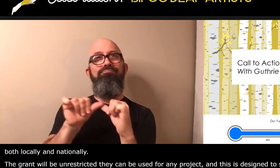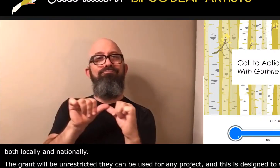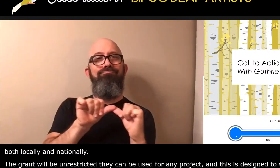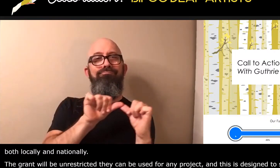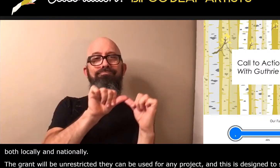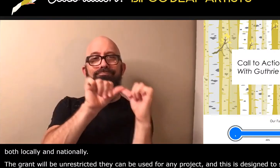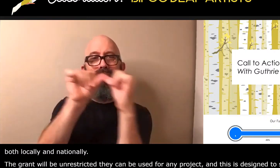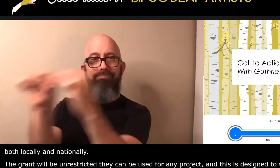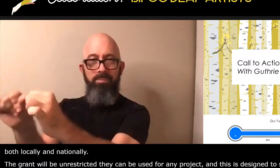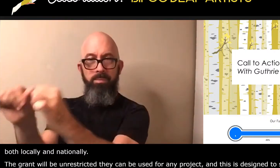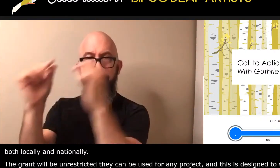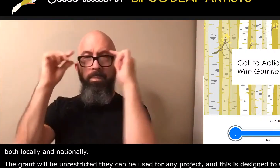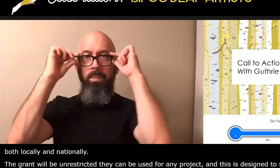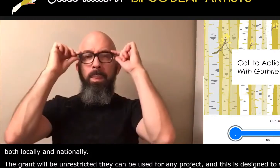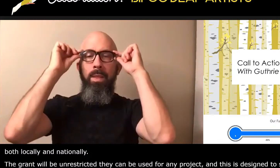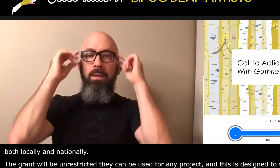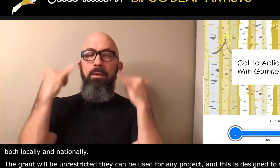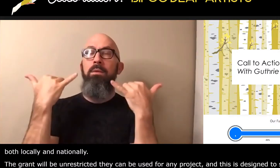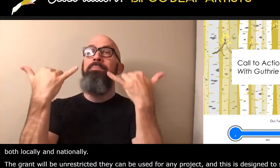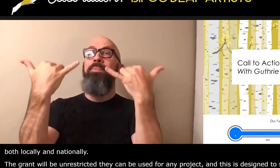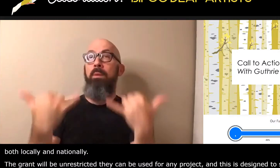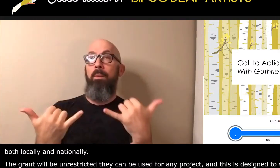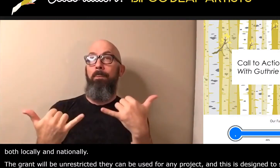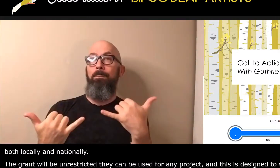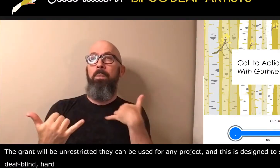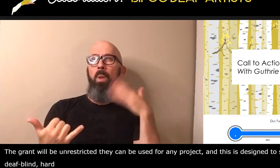artists in their career longevity.